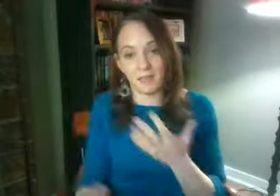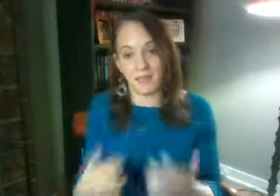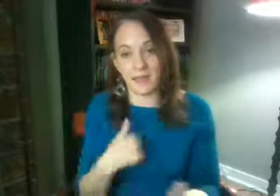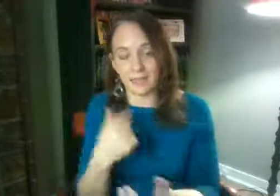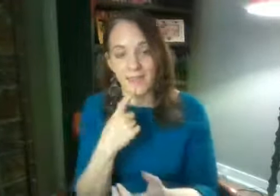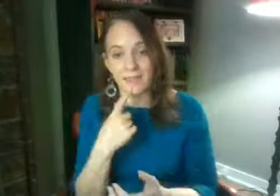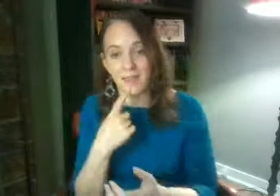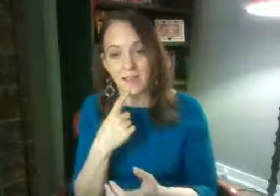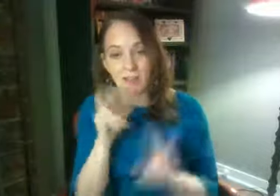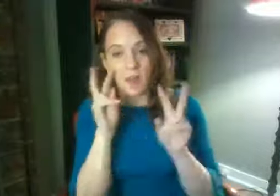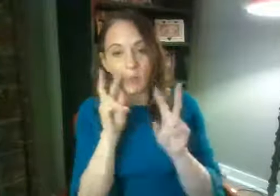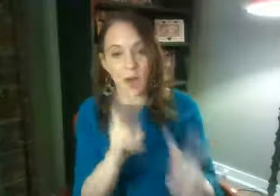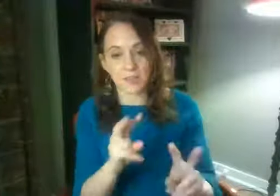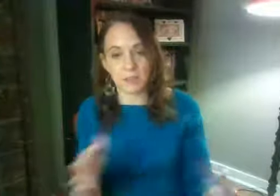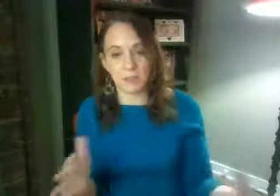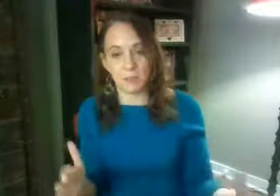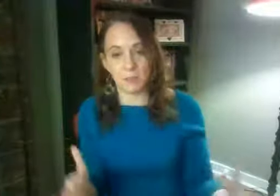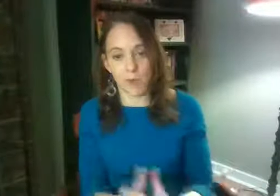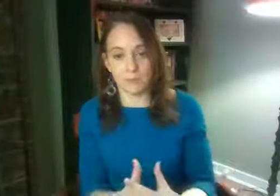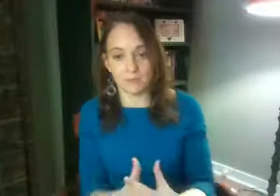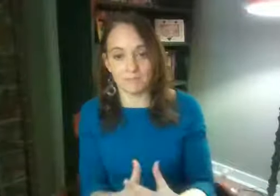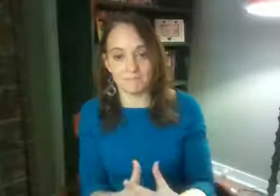weekend, and I said that I watched pregnant.